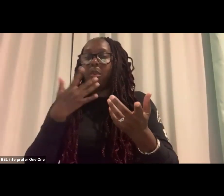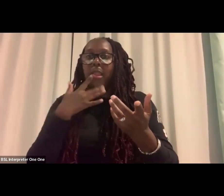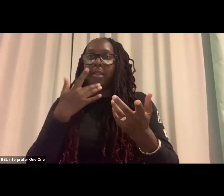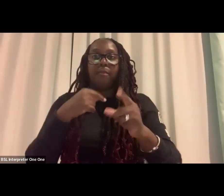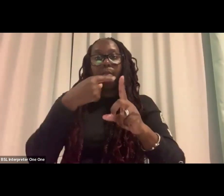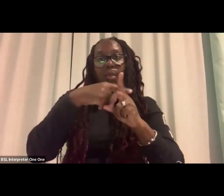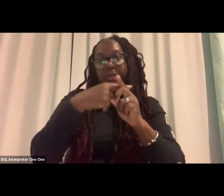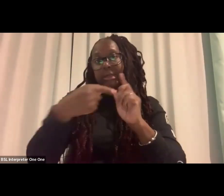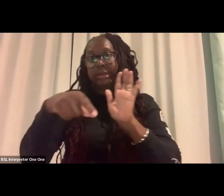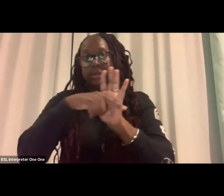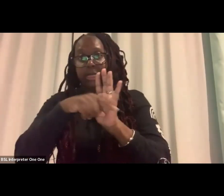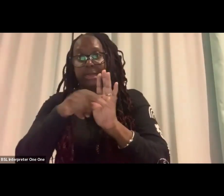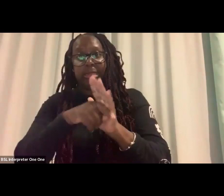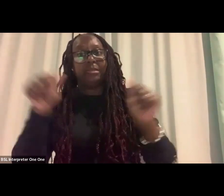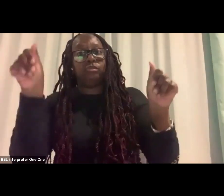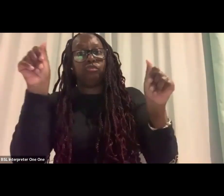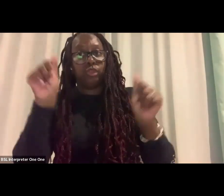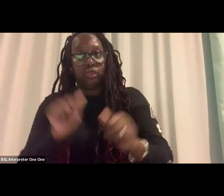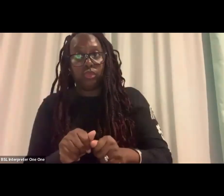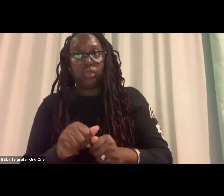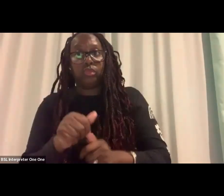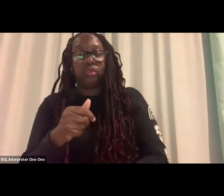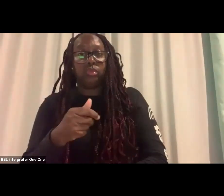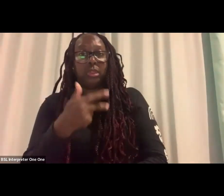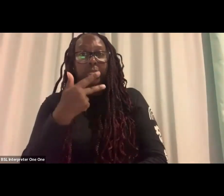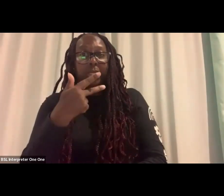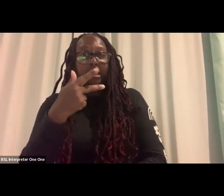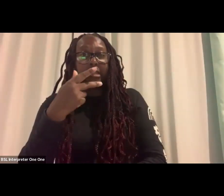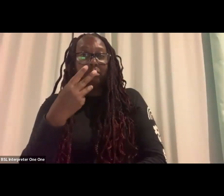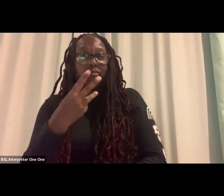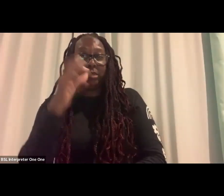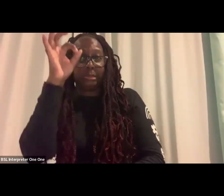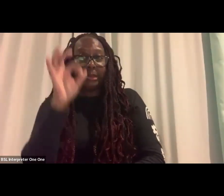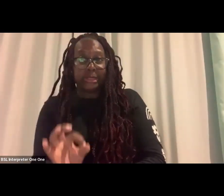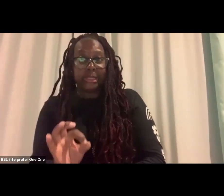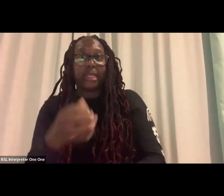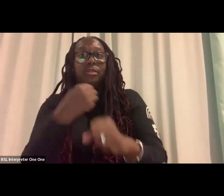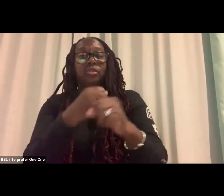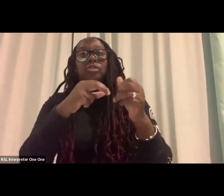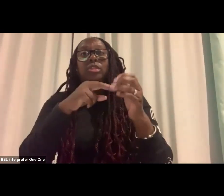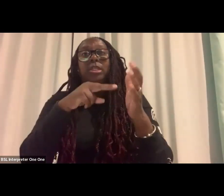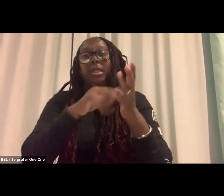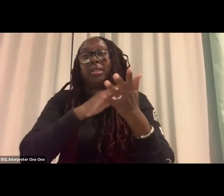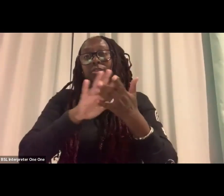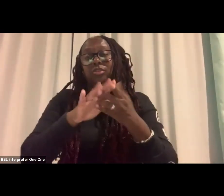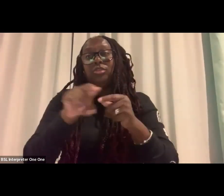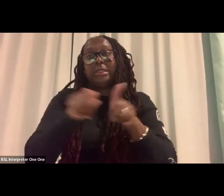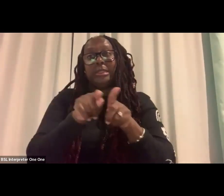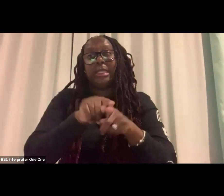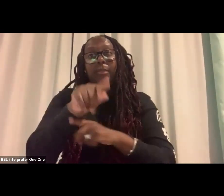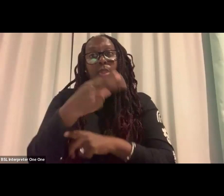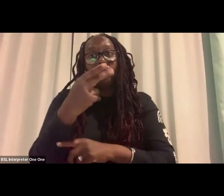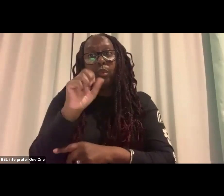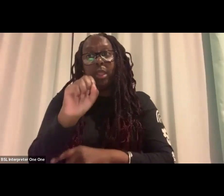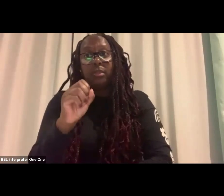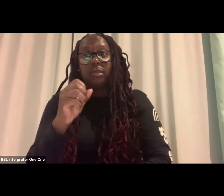to reduce by 83% the GHG emissions by 2040